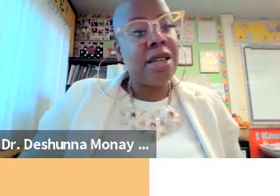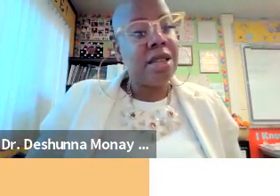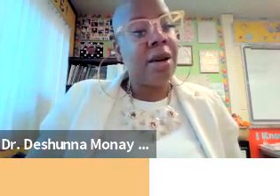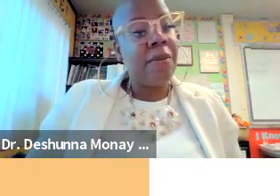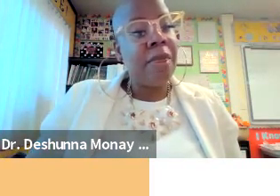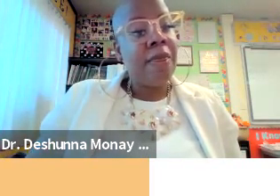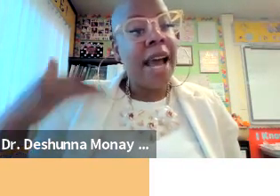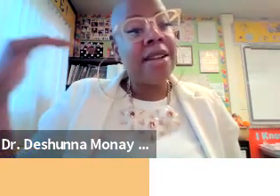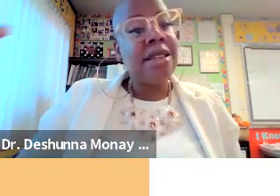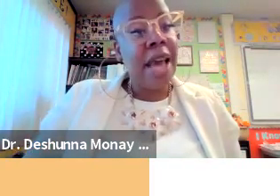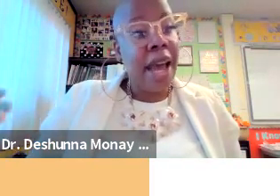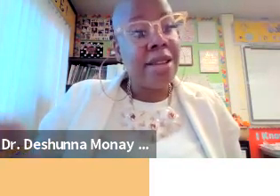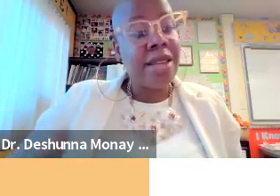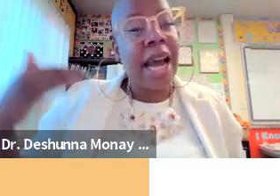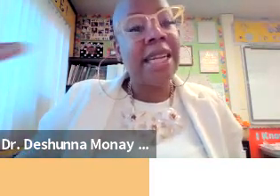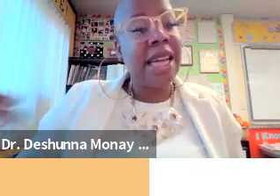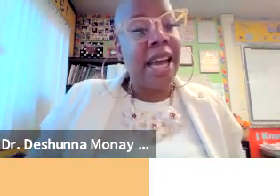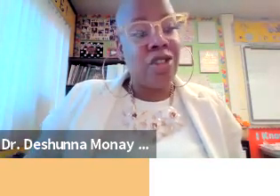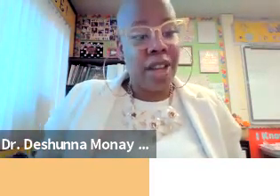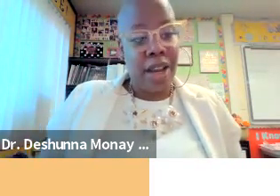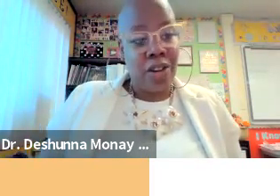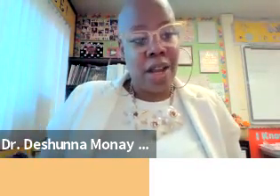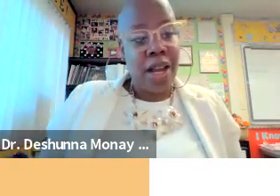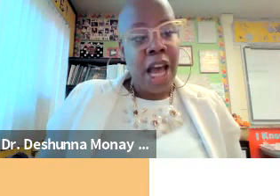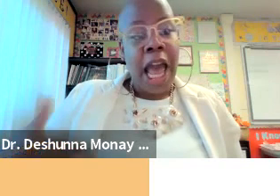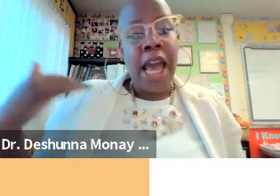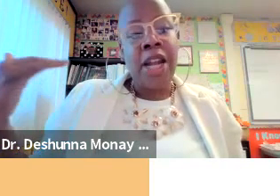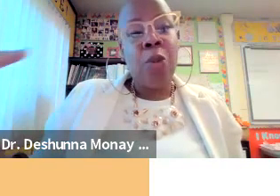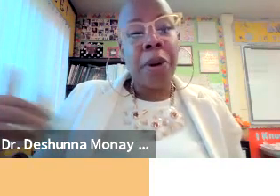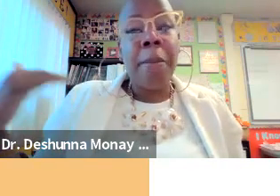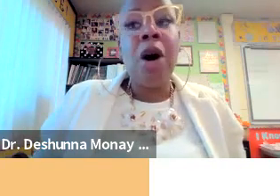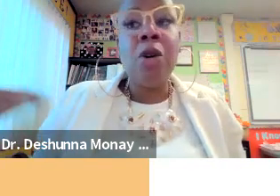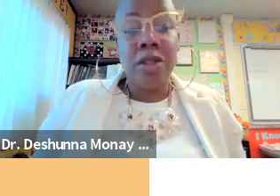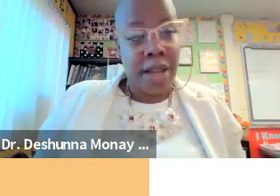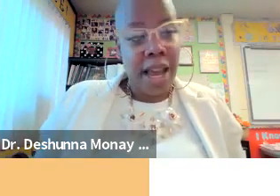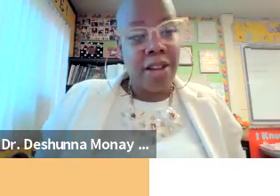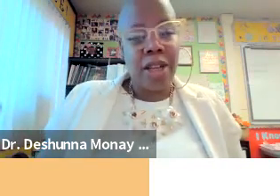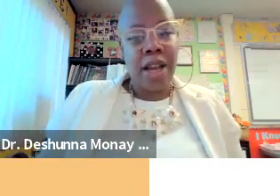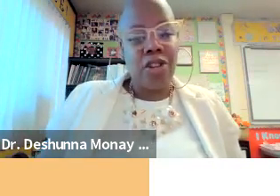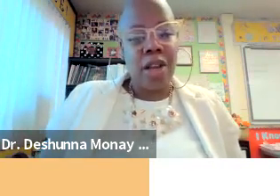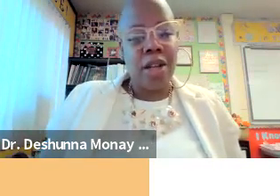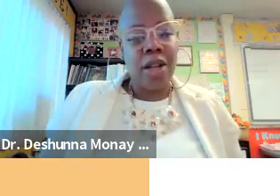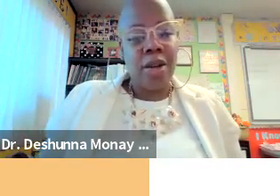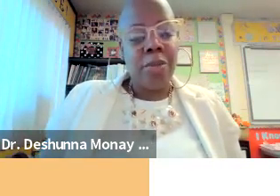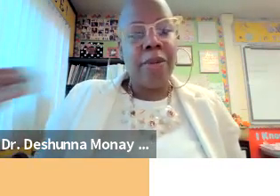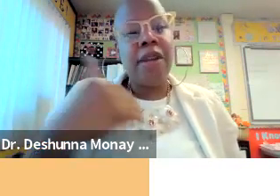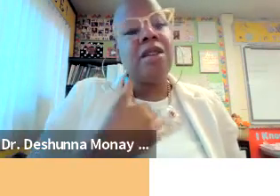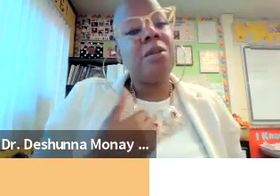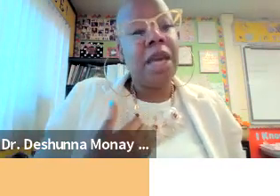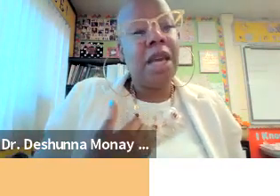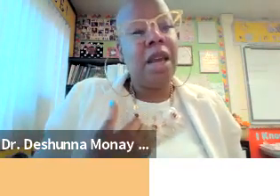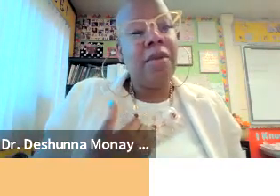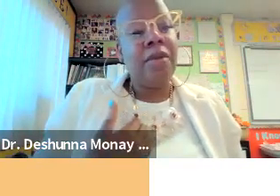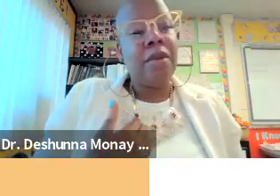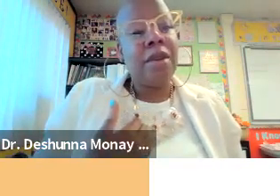very system that says that I need an education and promotes education